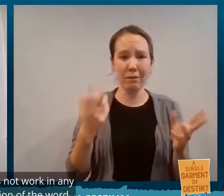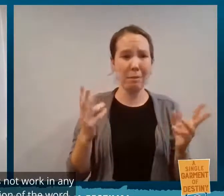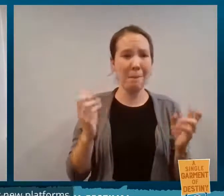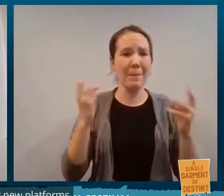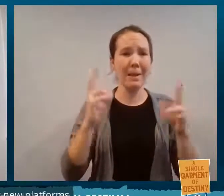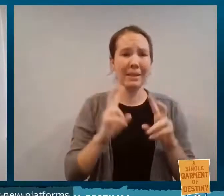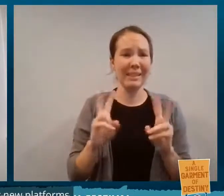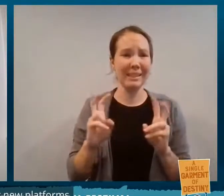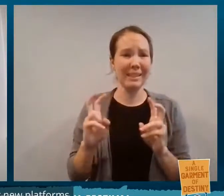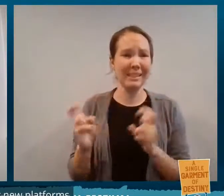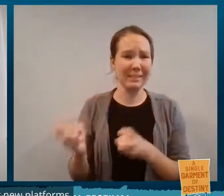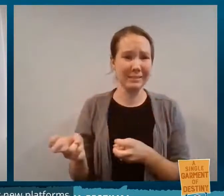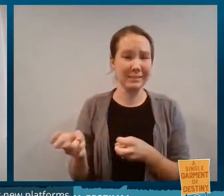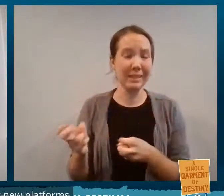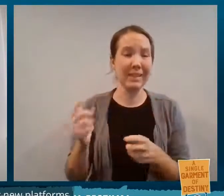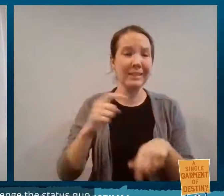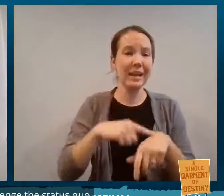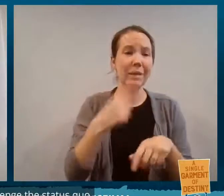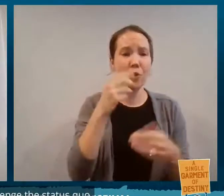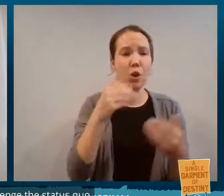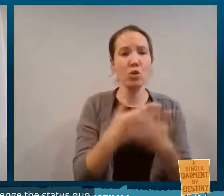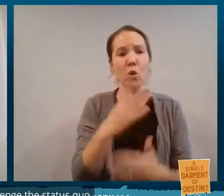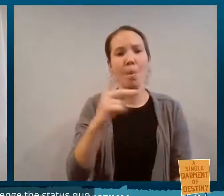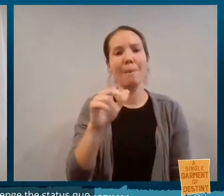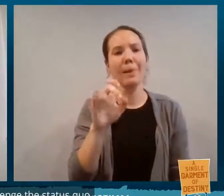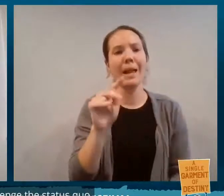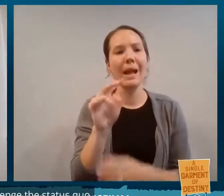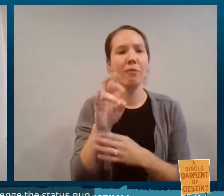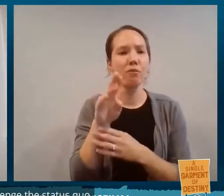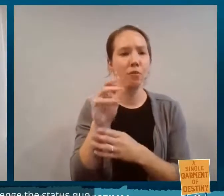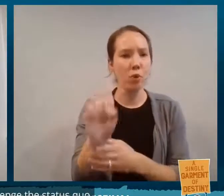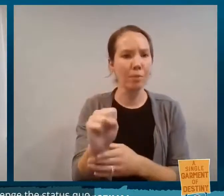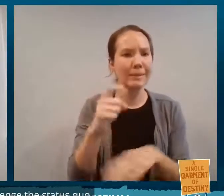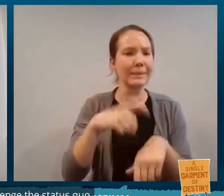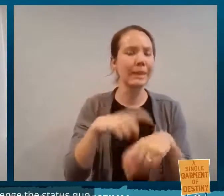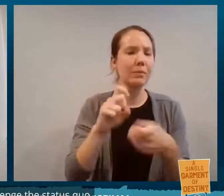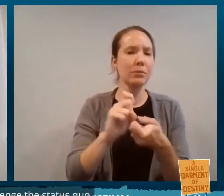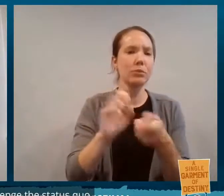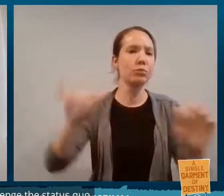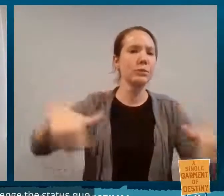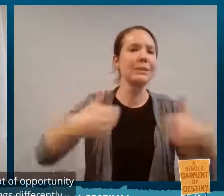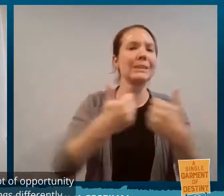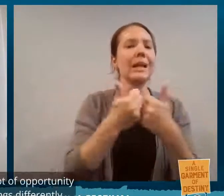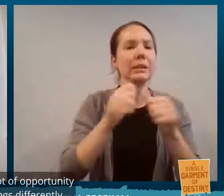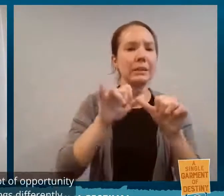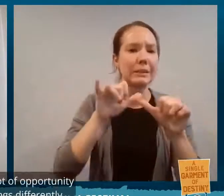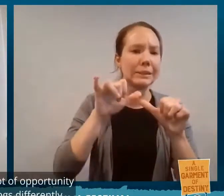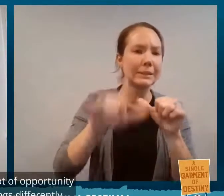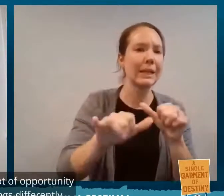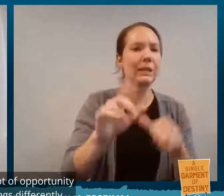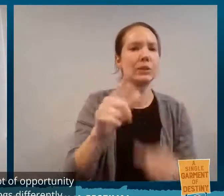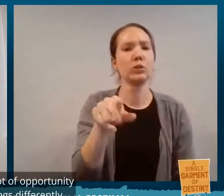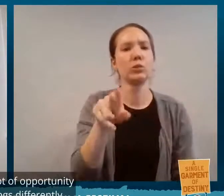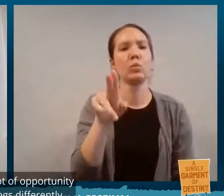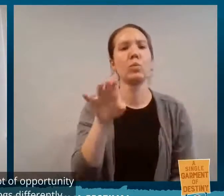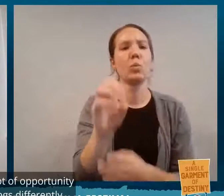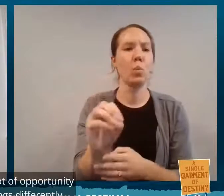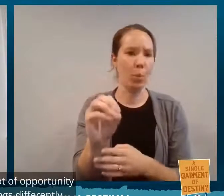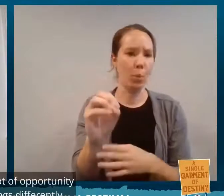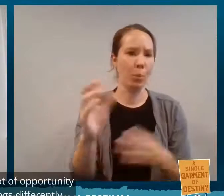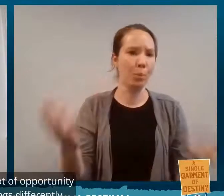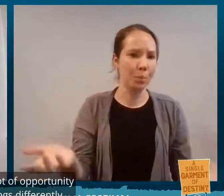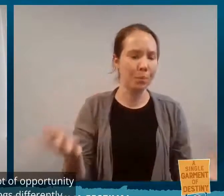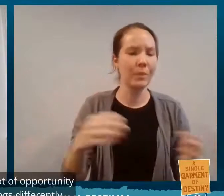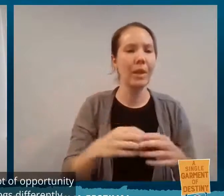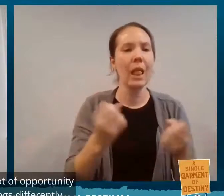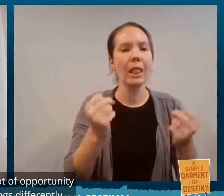word. It's time for new platforms. It's time to challenge the status quo. There is a lot of